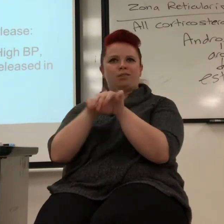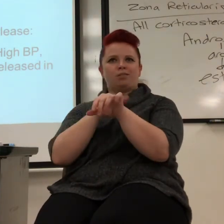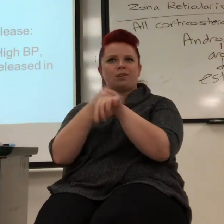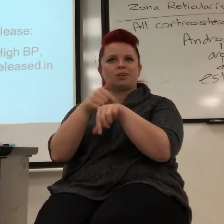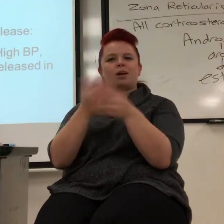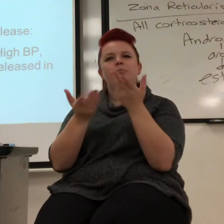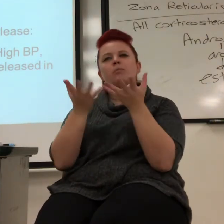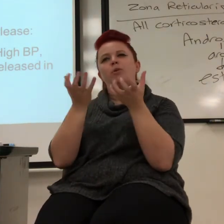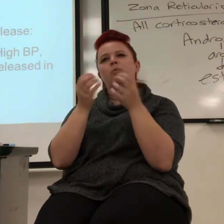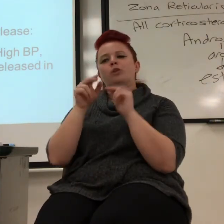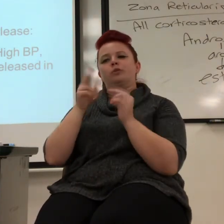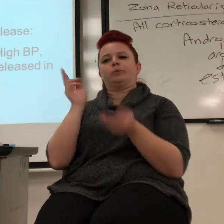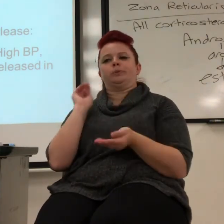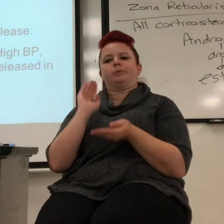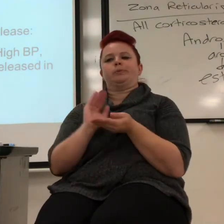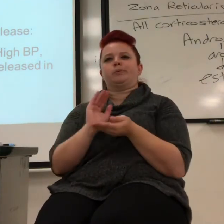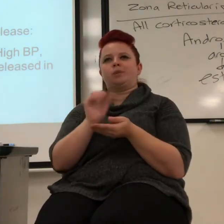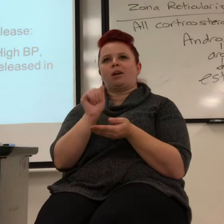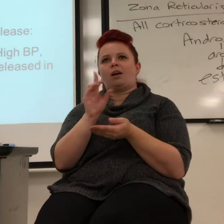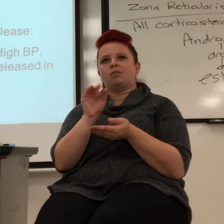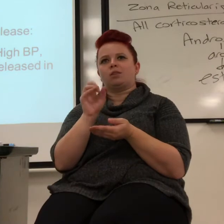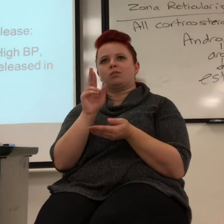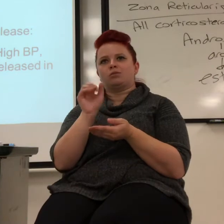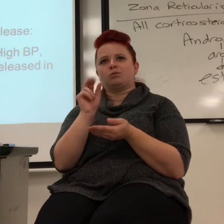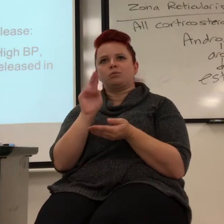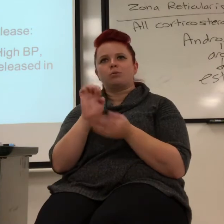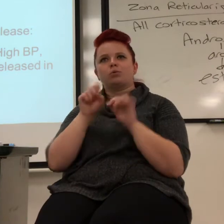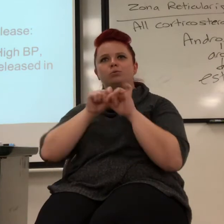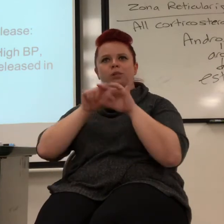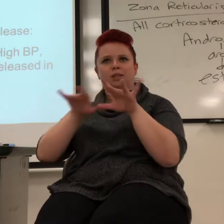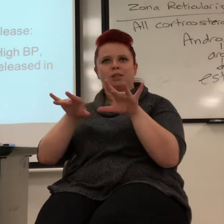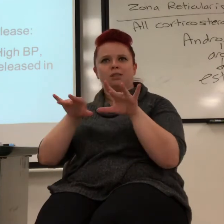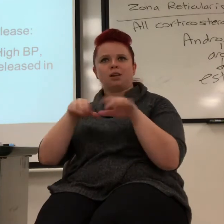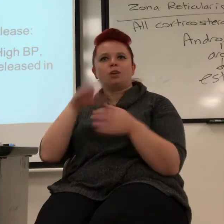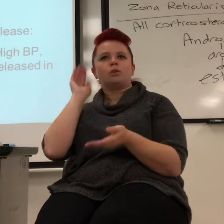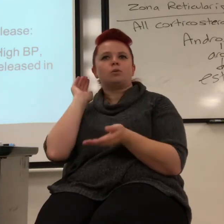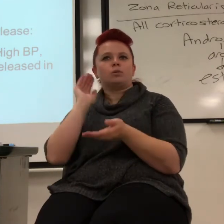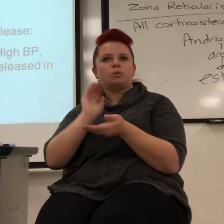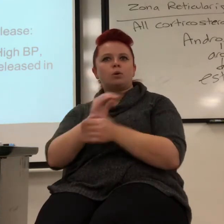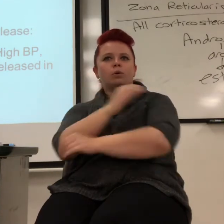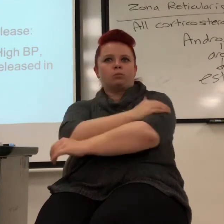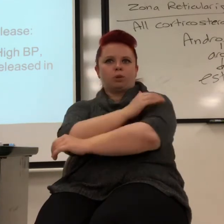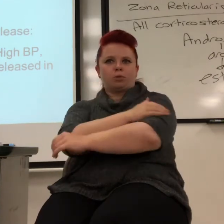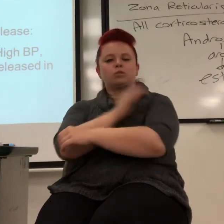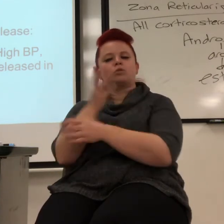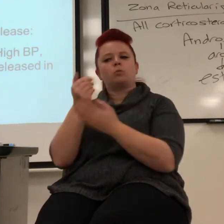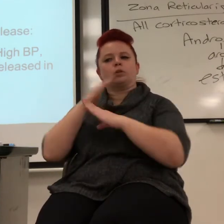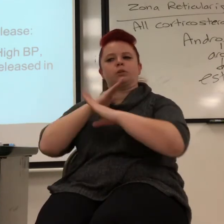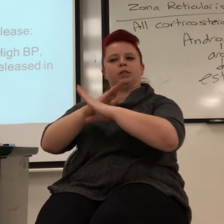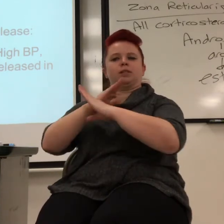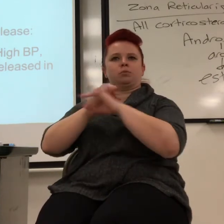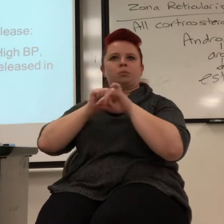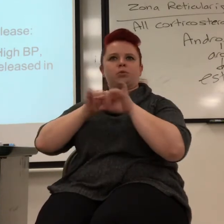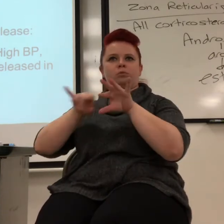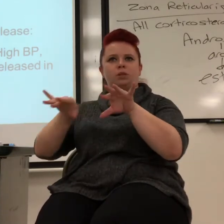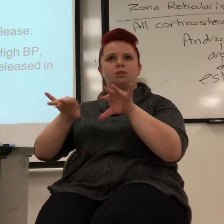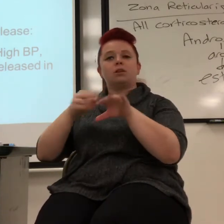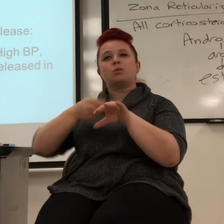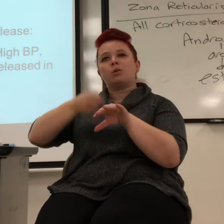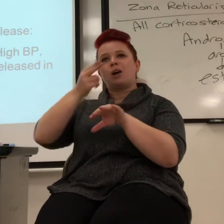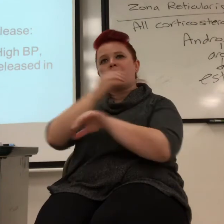want to decrease aldosterone's release to lower blood pressure. So you want to inhibit aldosterone's release. High